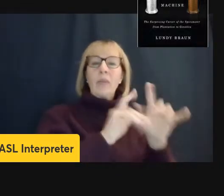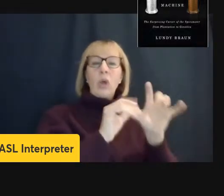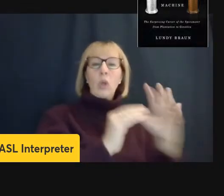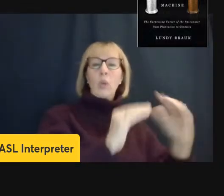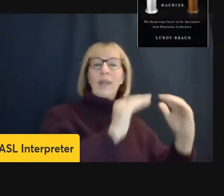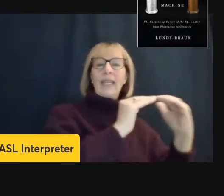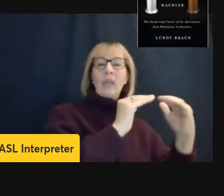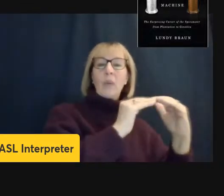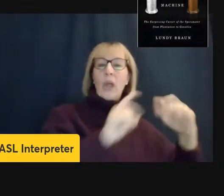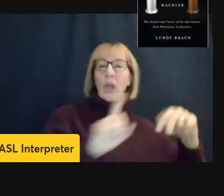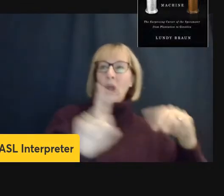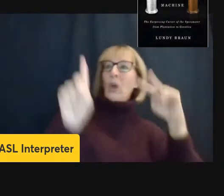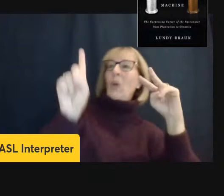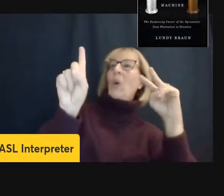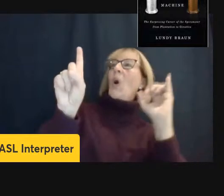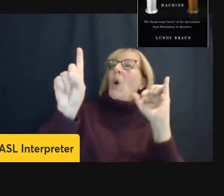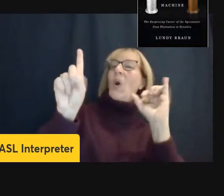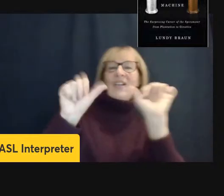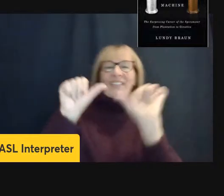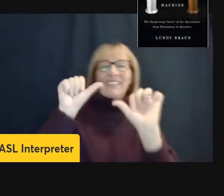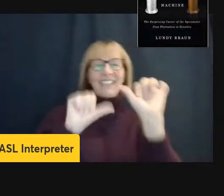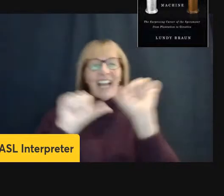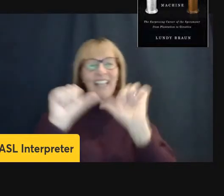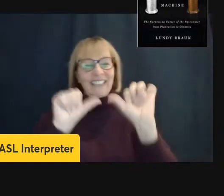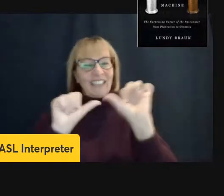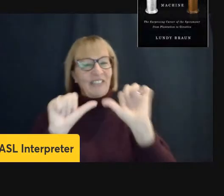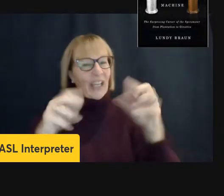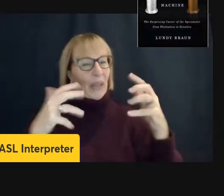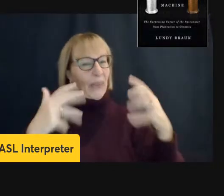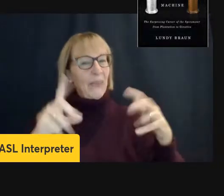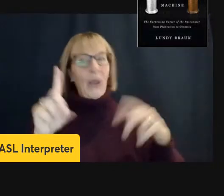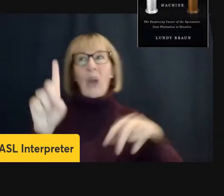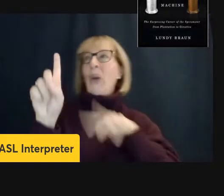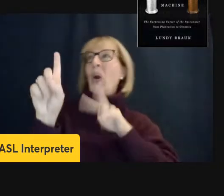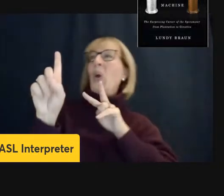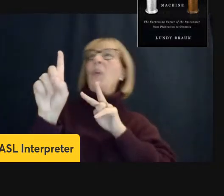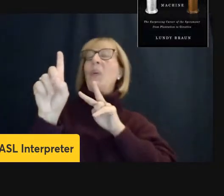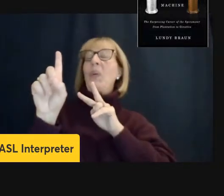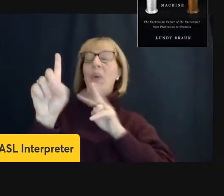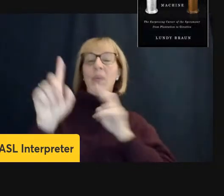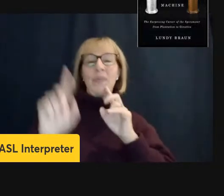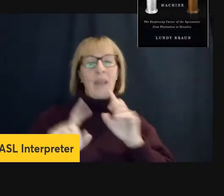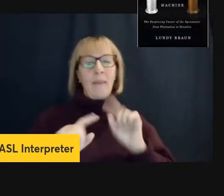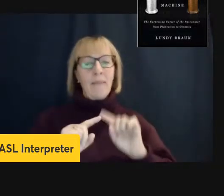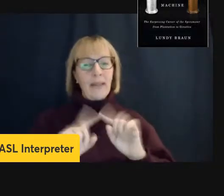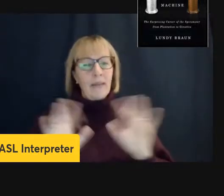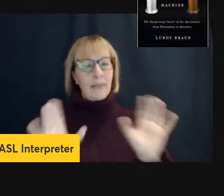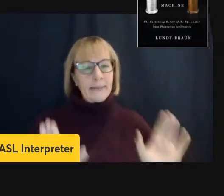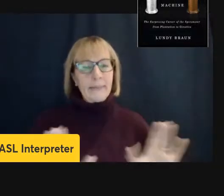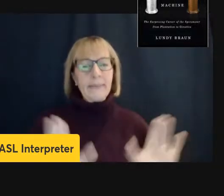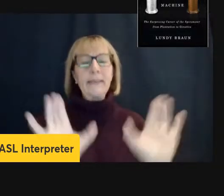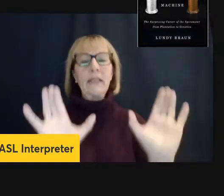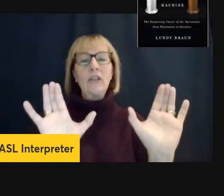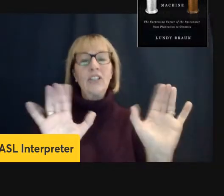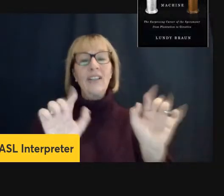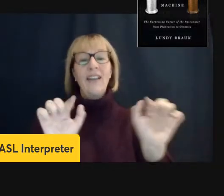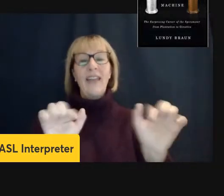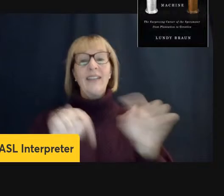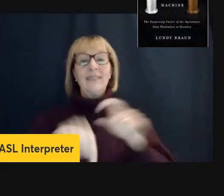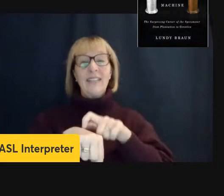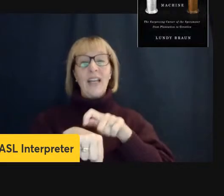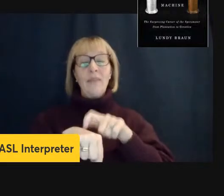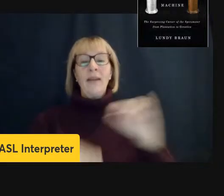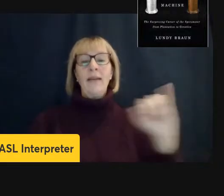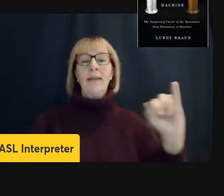pioneer. But the racist notions Cartwright was promoting at mid-century, though, were contested by